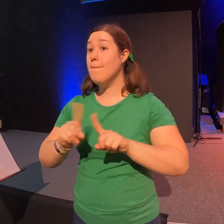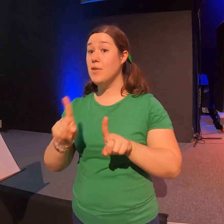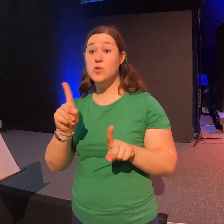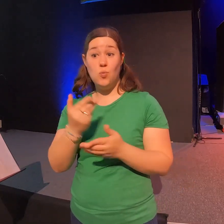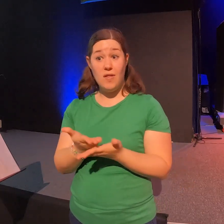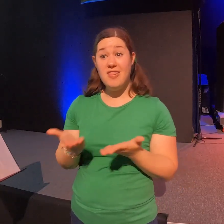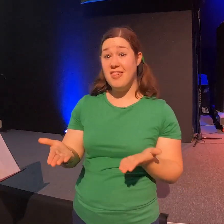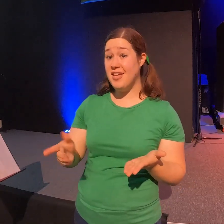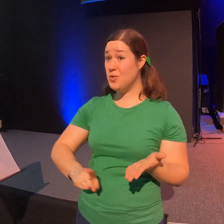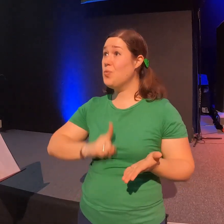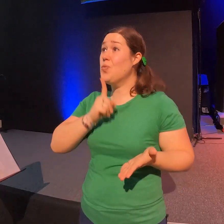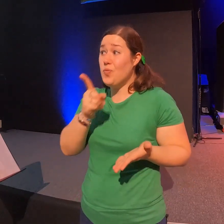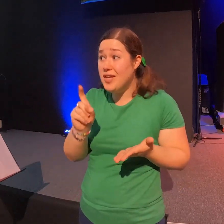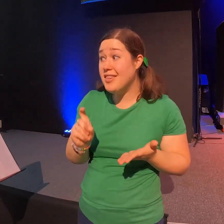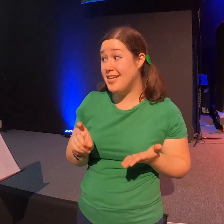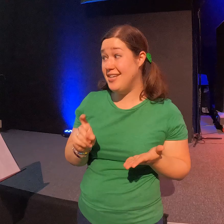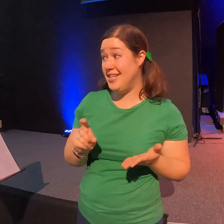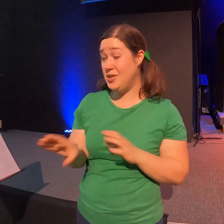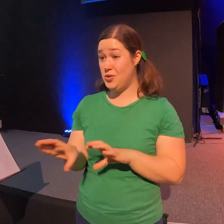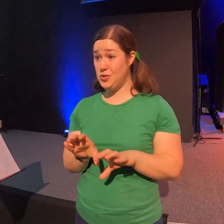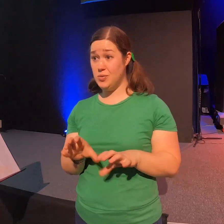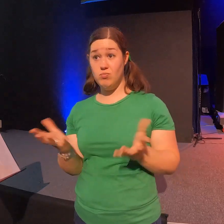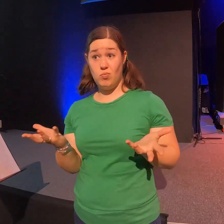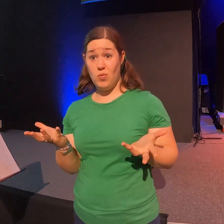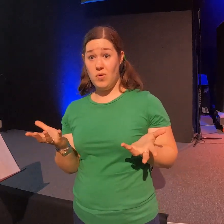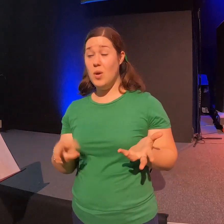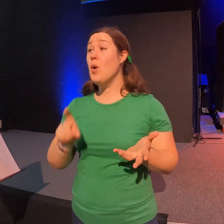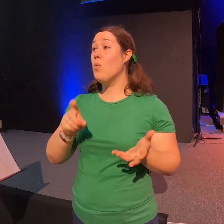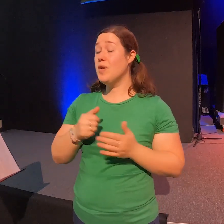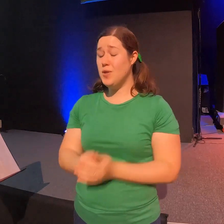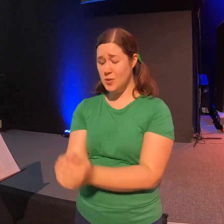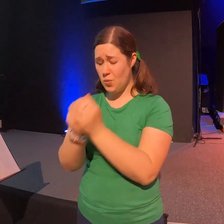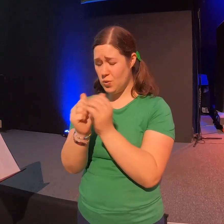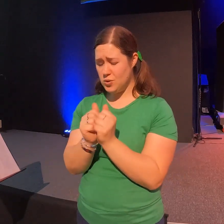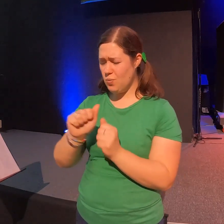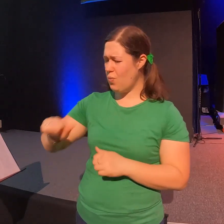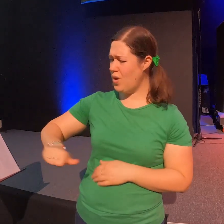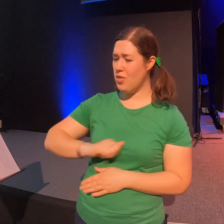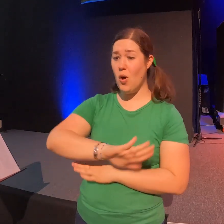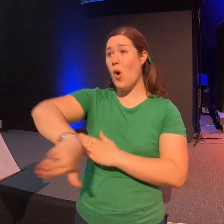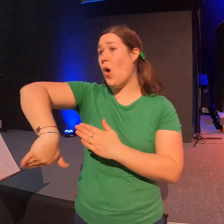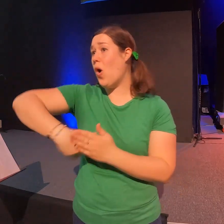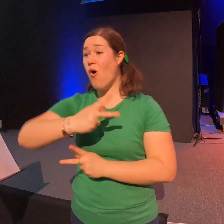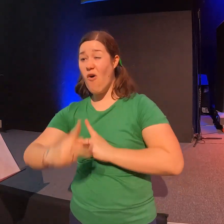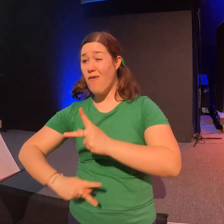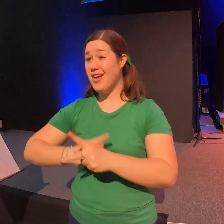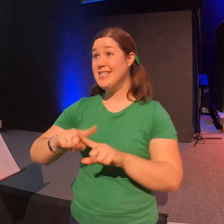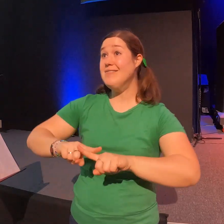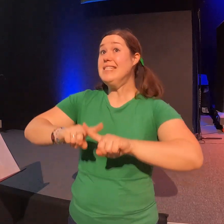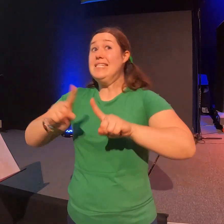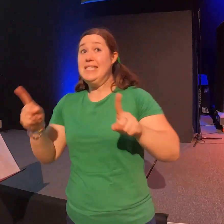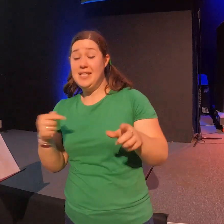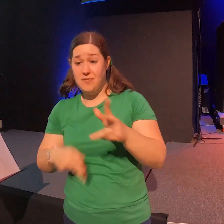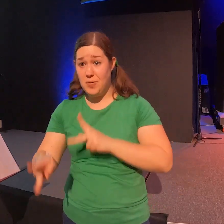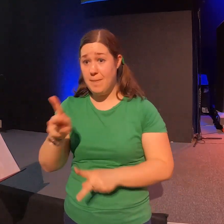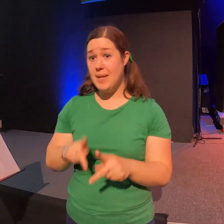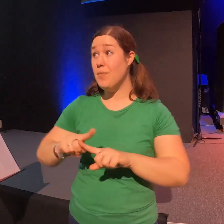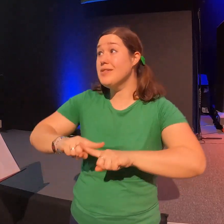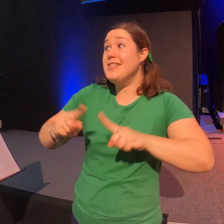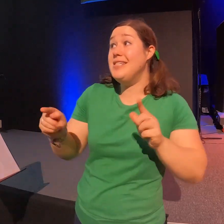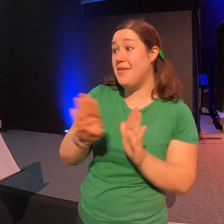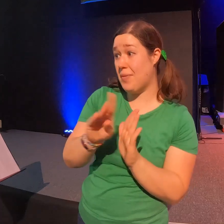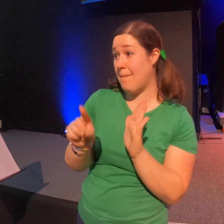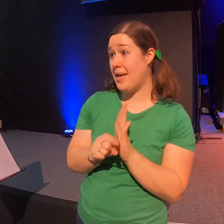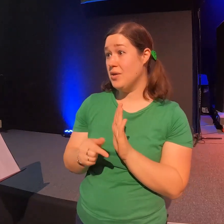and should do. We need to be in worship with all kinds of different people from all kinds of different backgrounds who need us and we